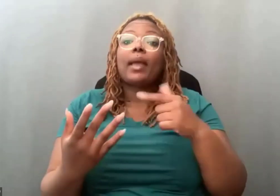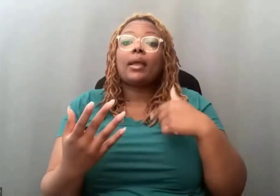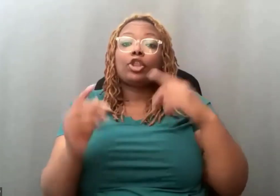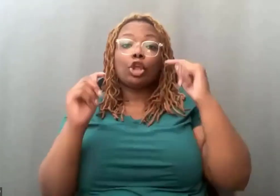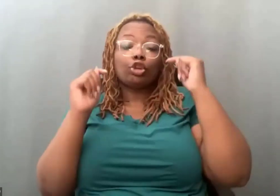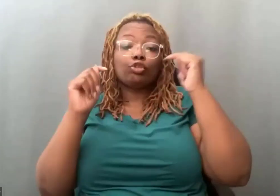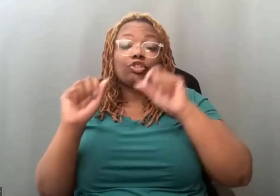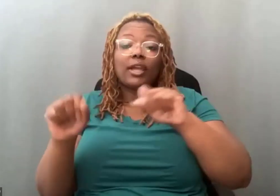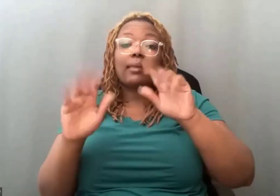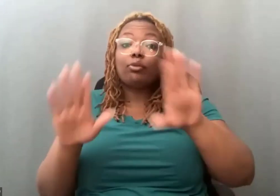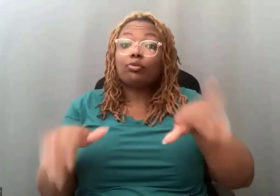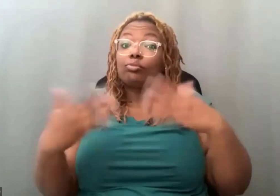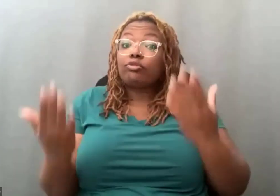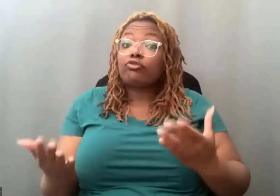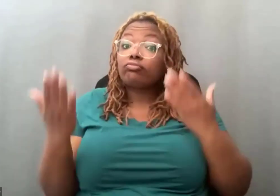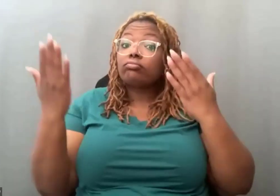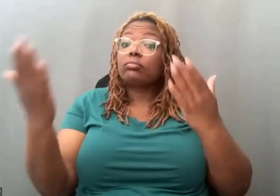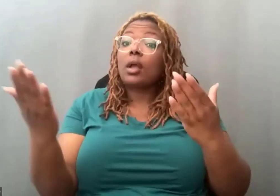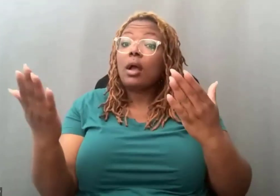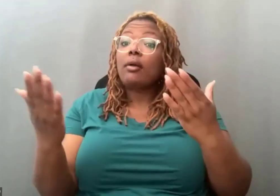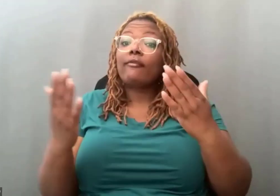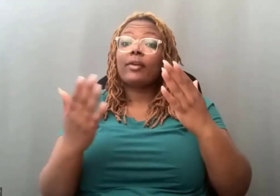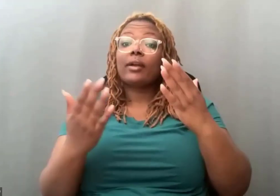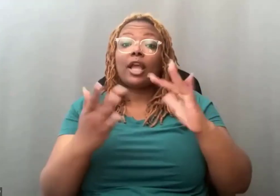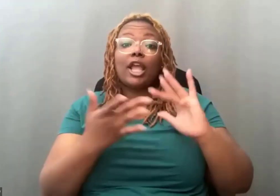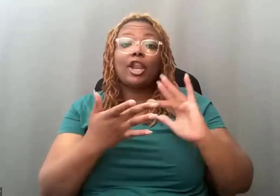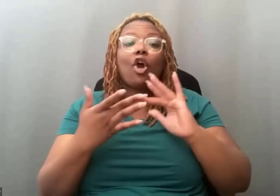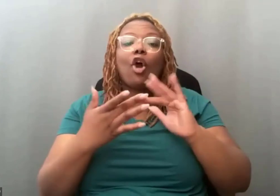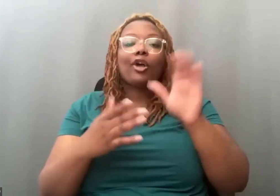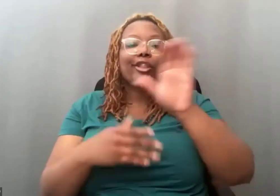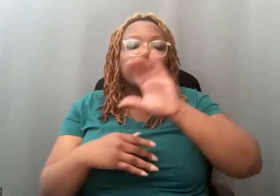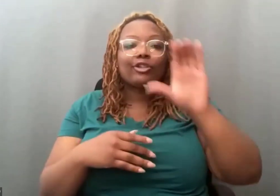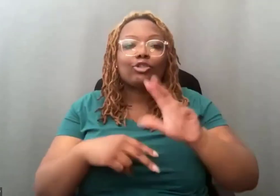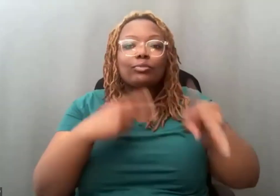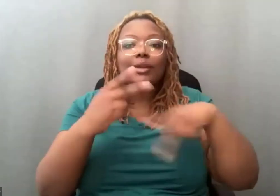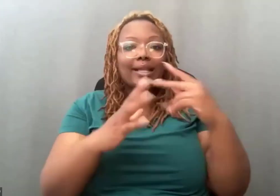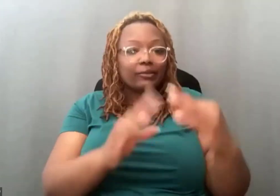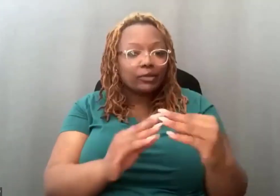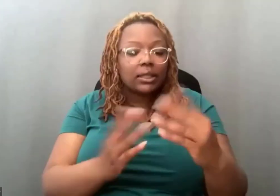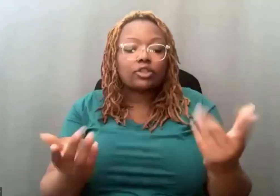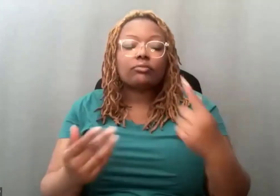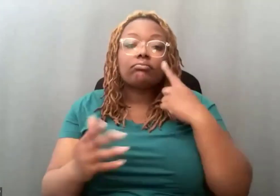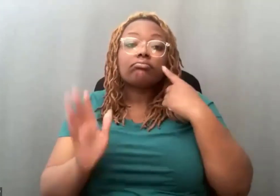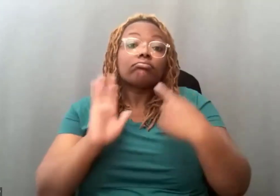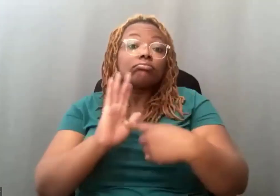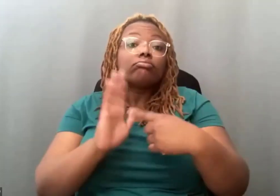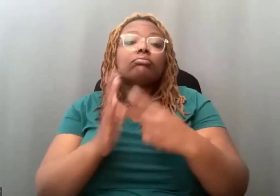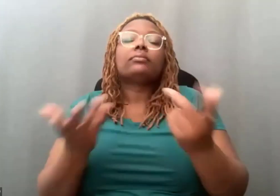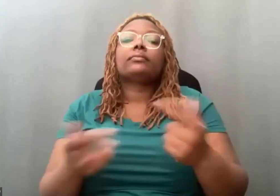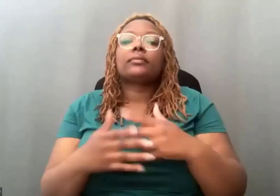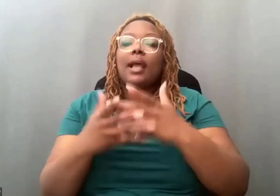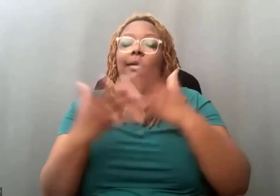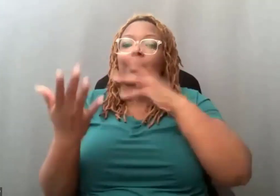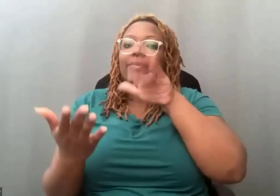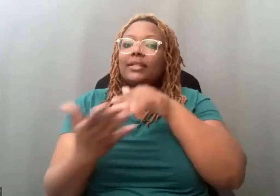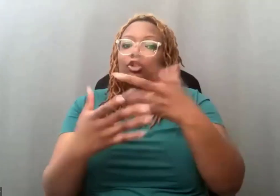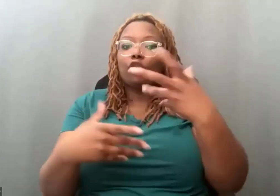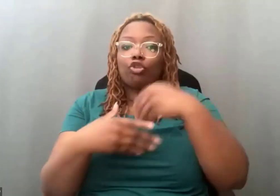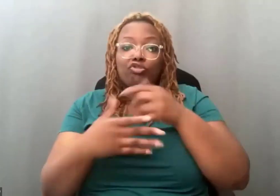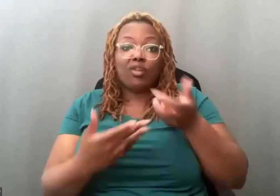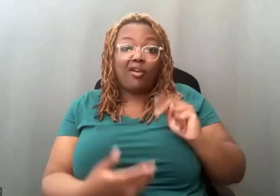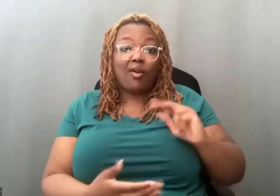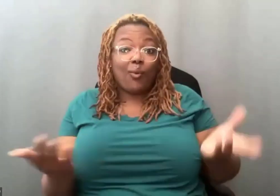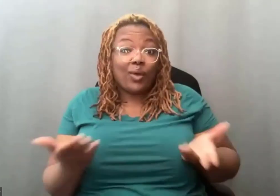are able to offer in online sessions. So for example, a lot of centers, including our